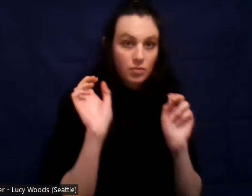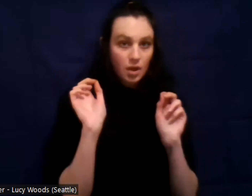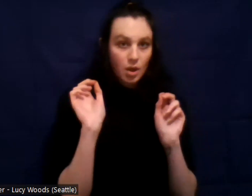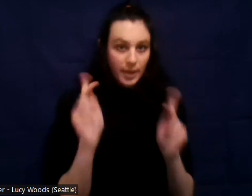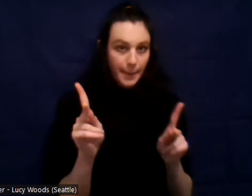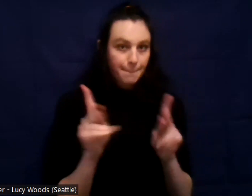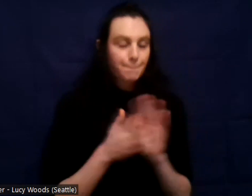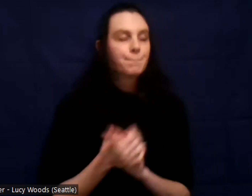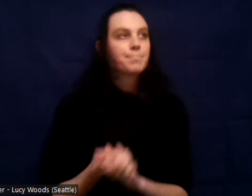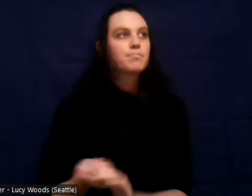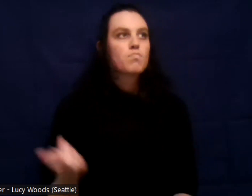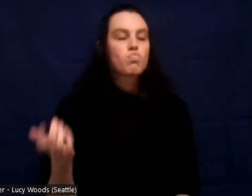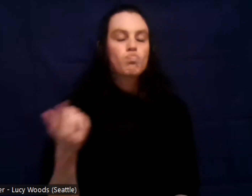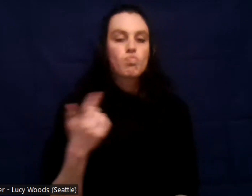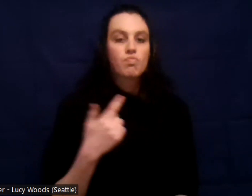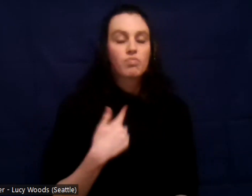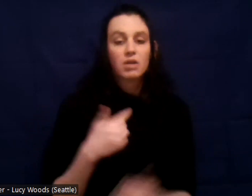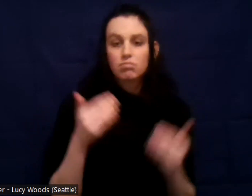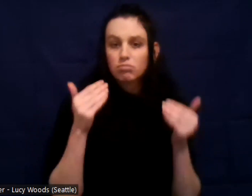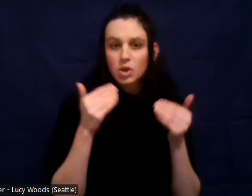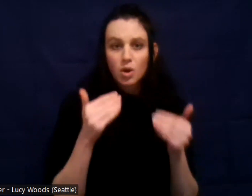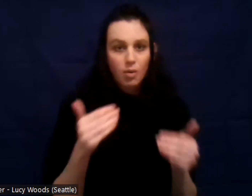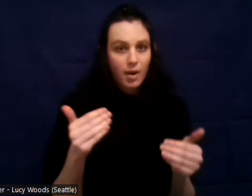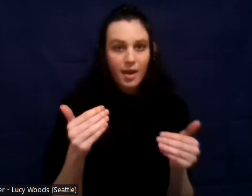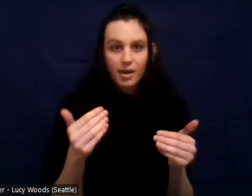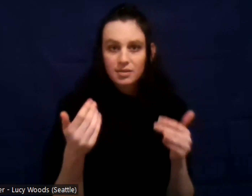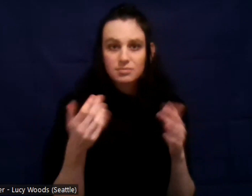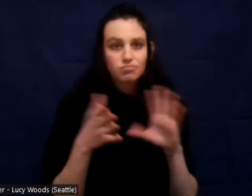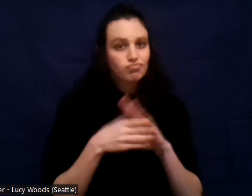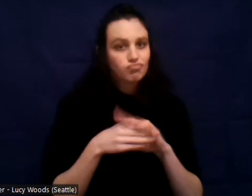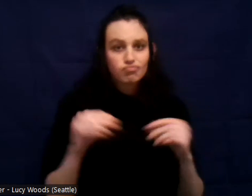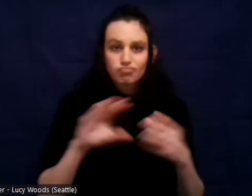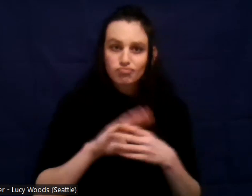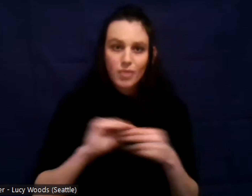So I will just get into the nitty-gritty of my life.